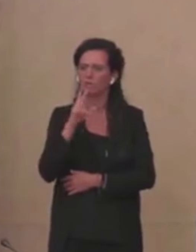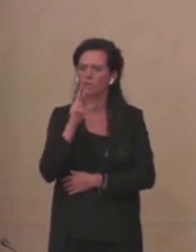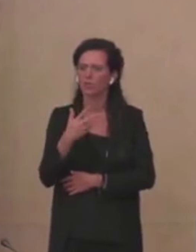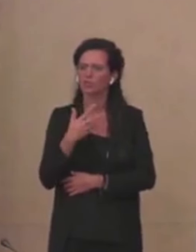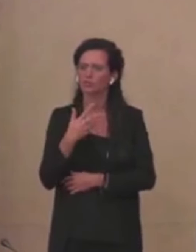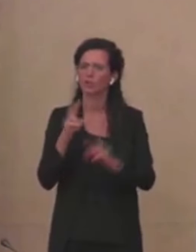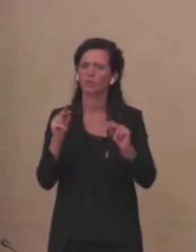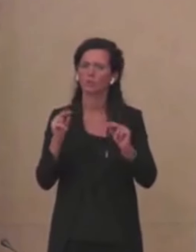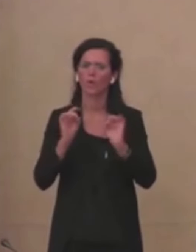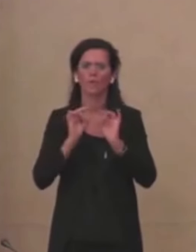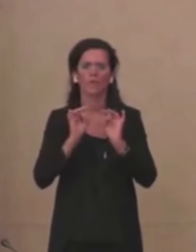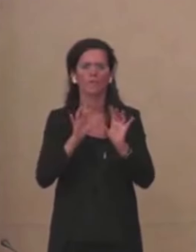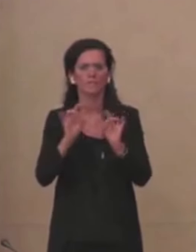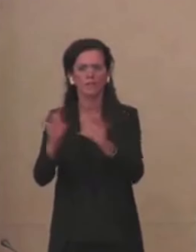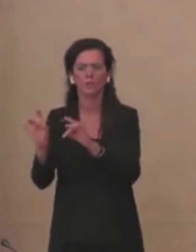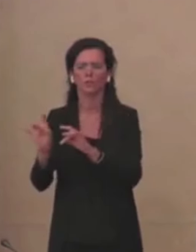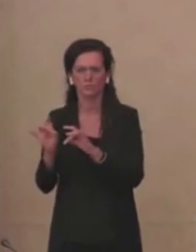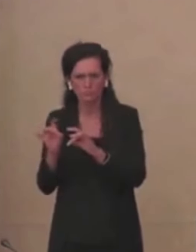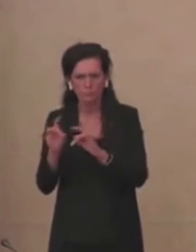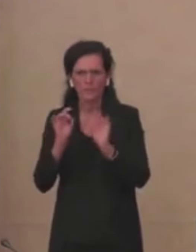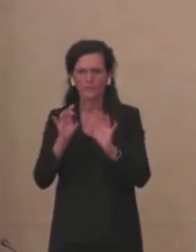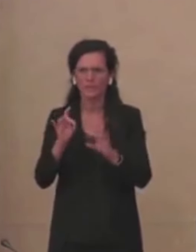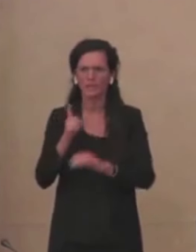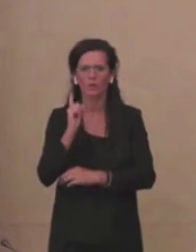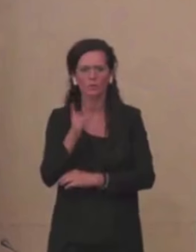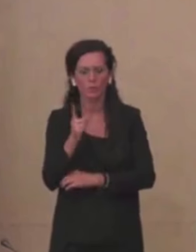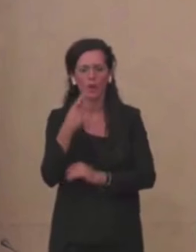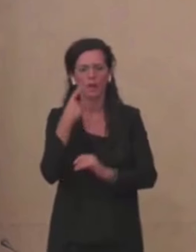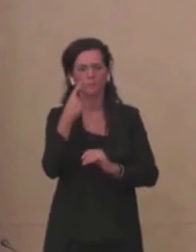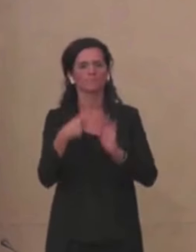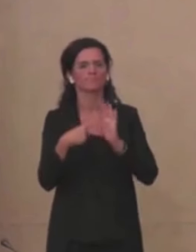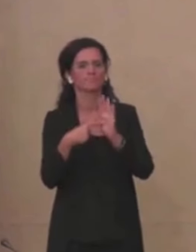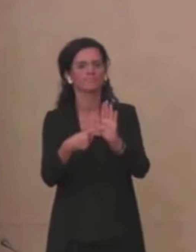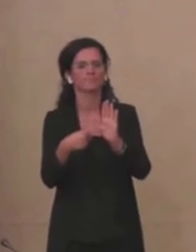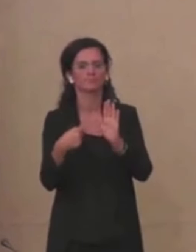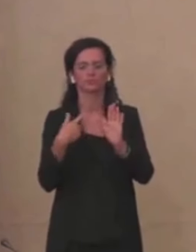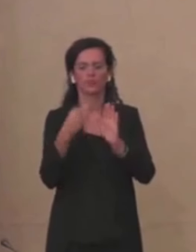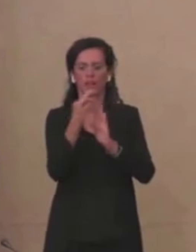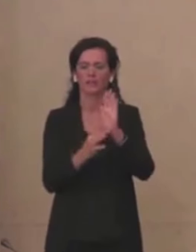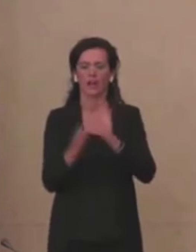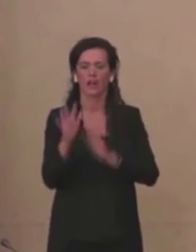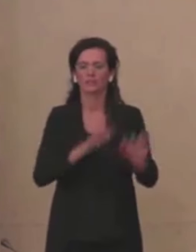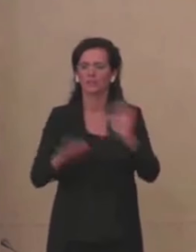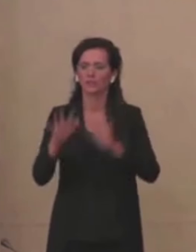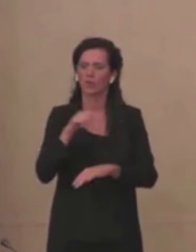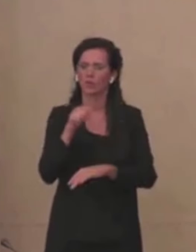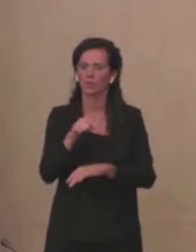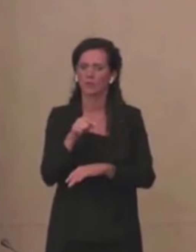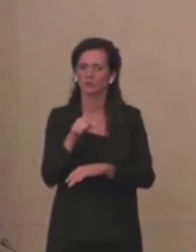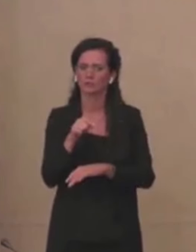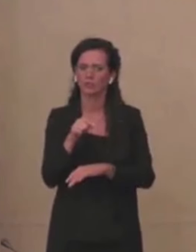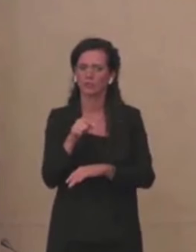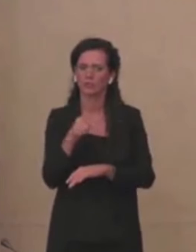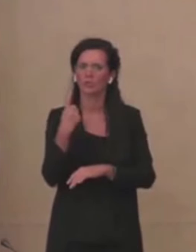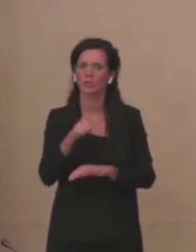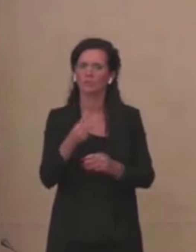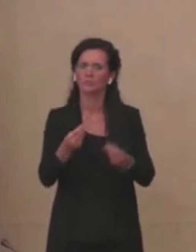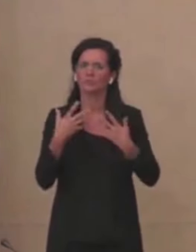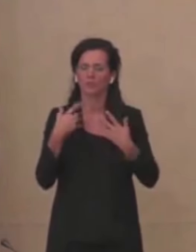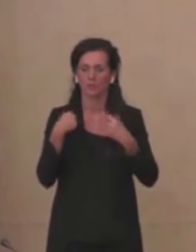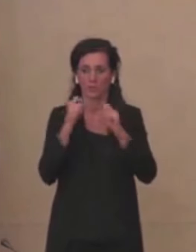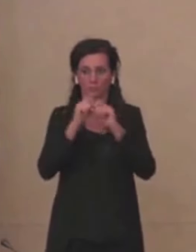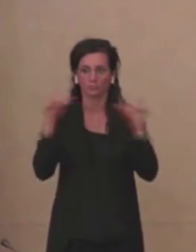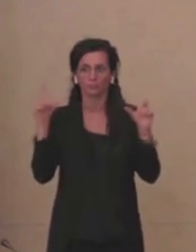this elevation of cytokines, and not any cytokines, but cytokines and